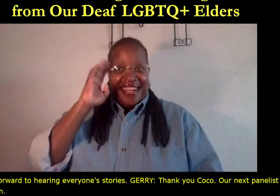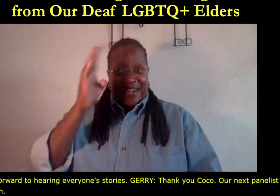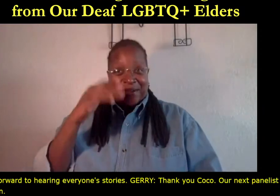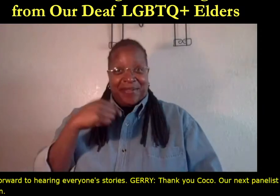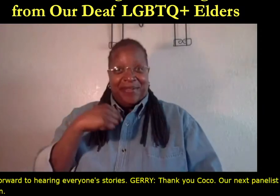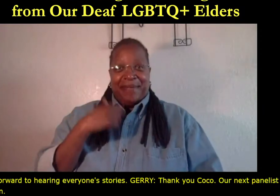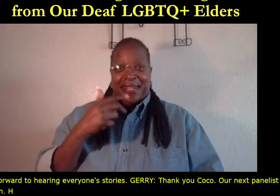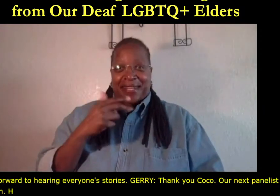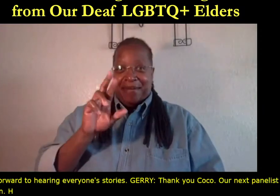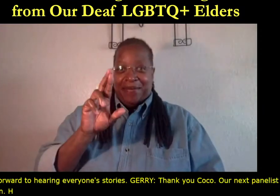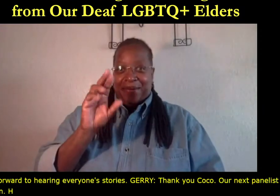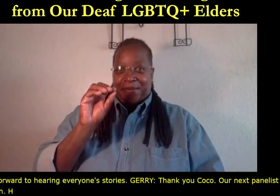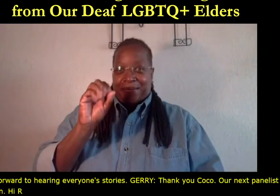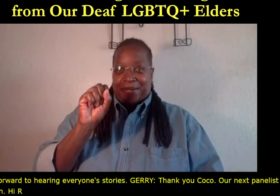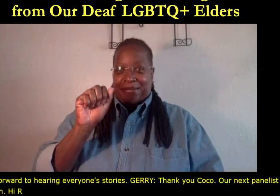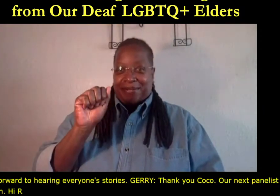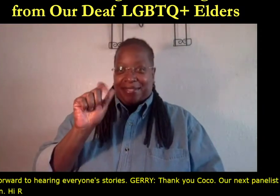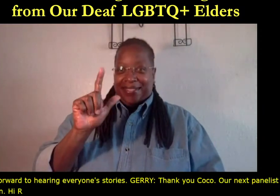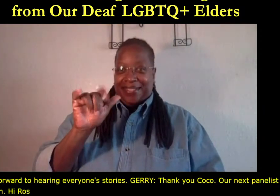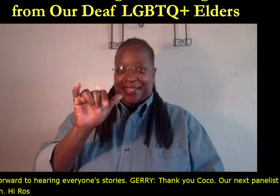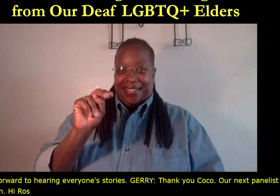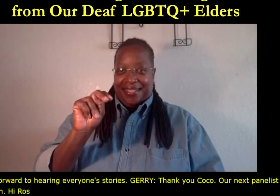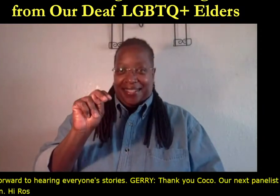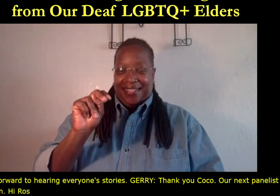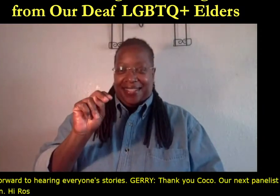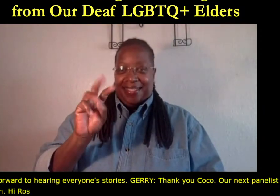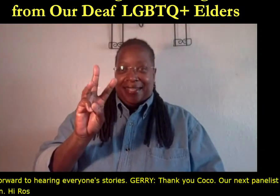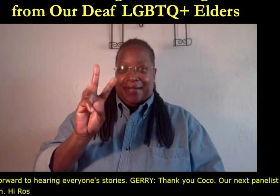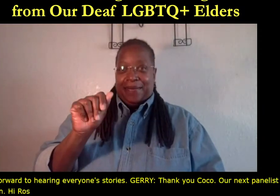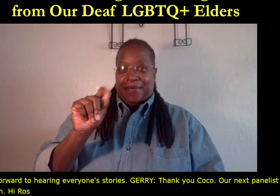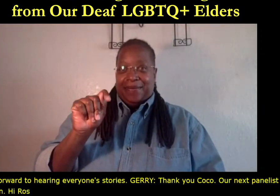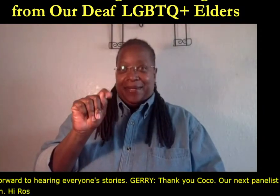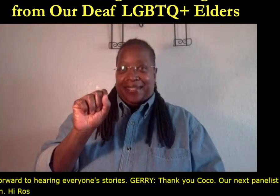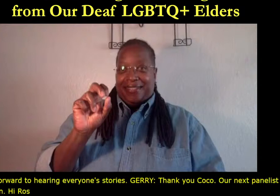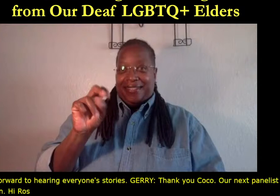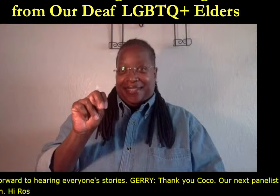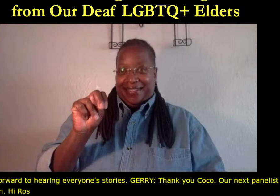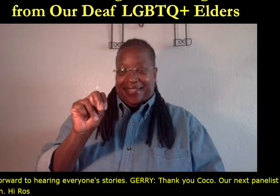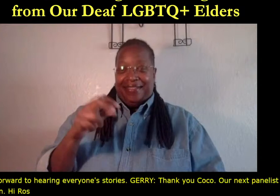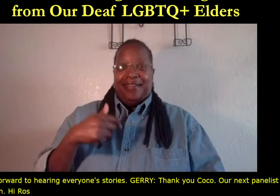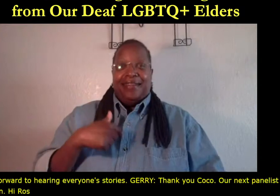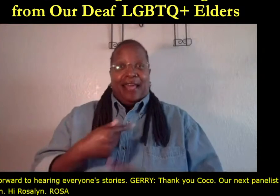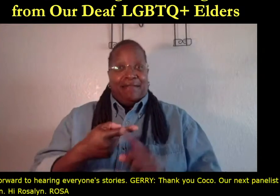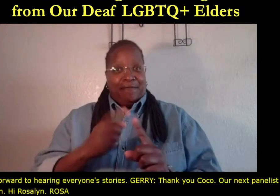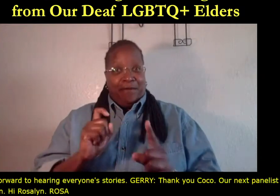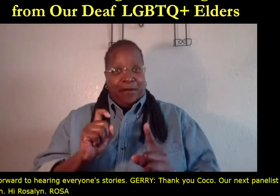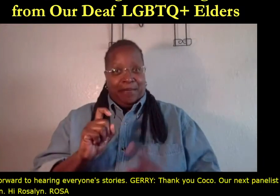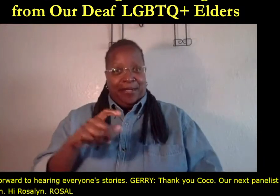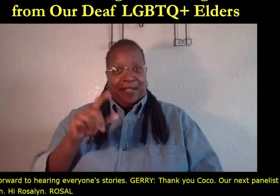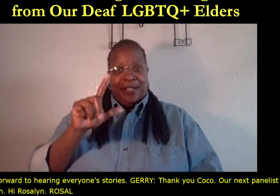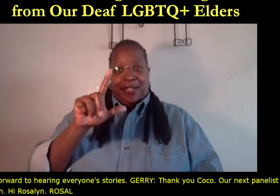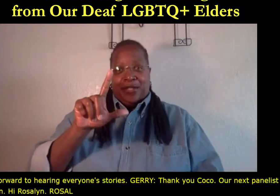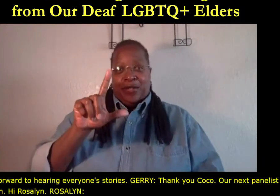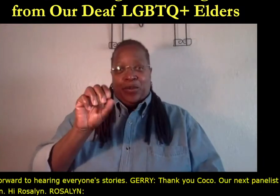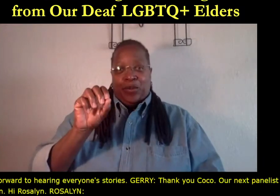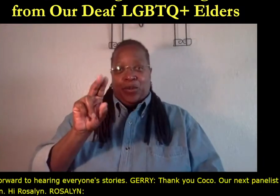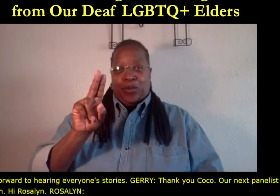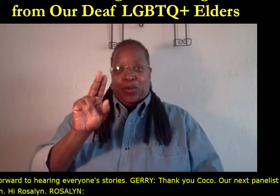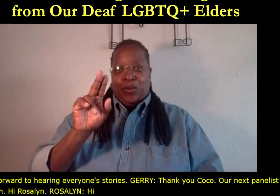hi everyone my name is rosalind watson and i am